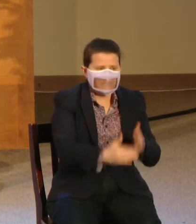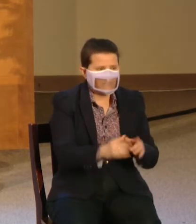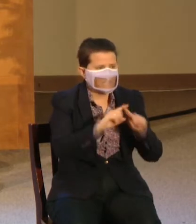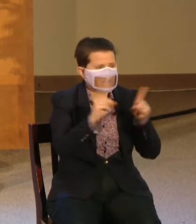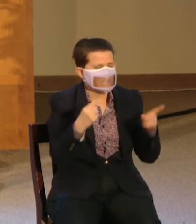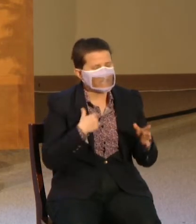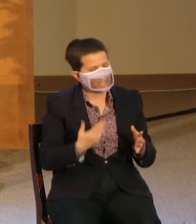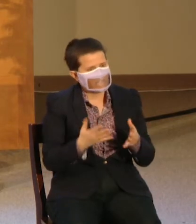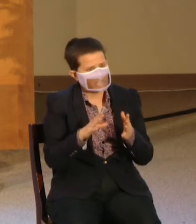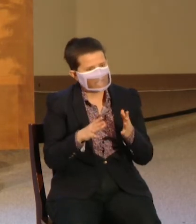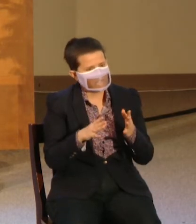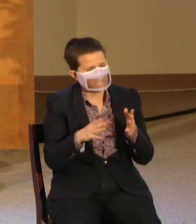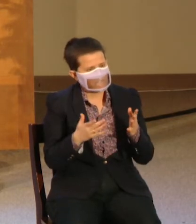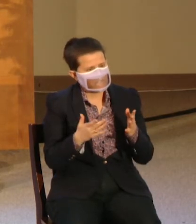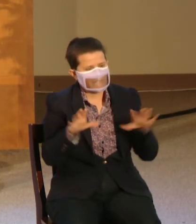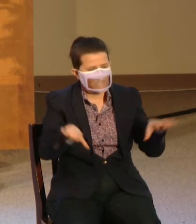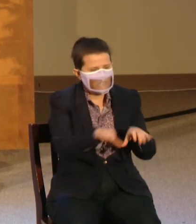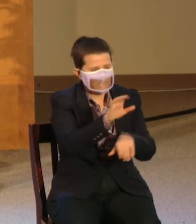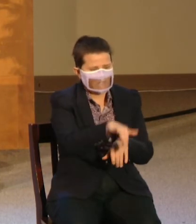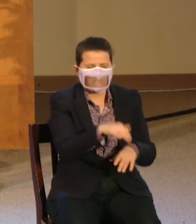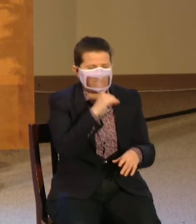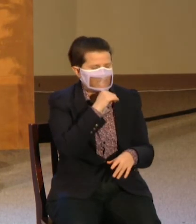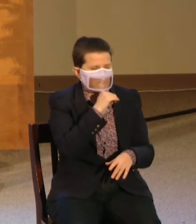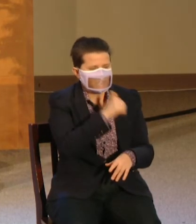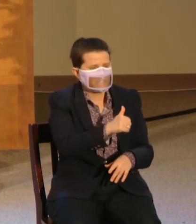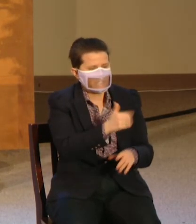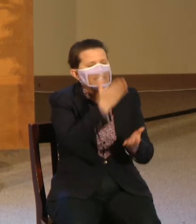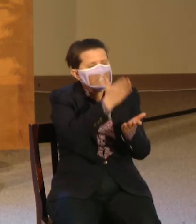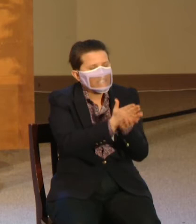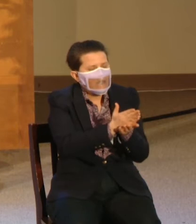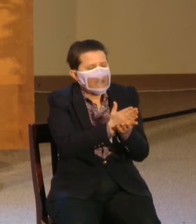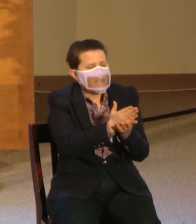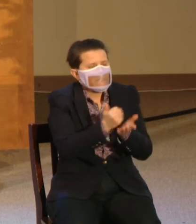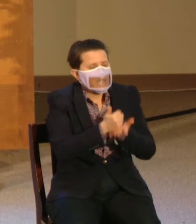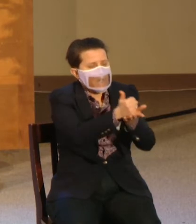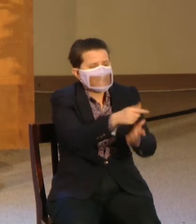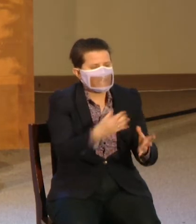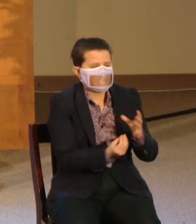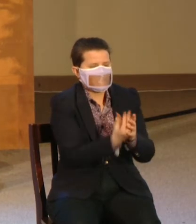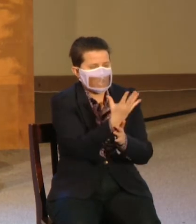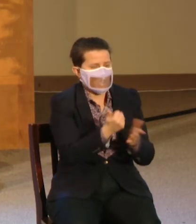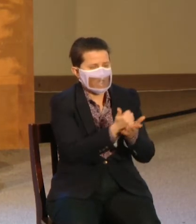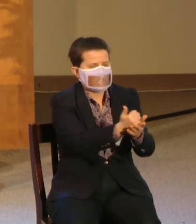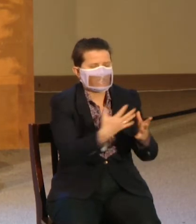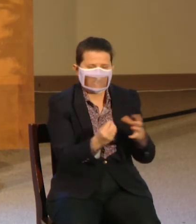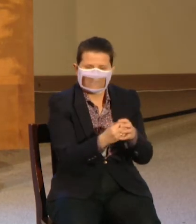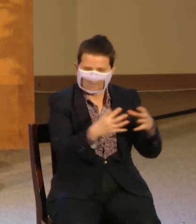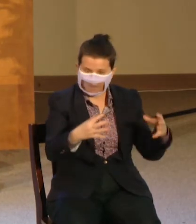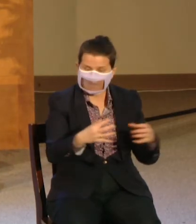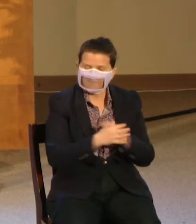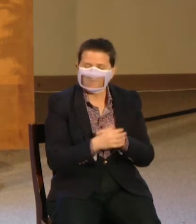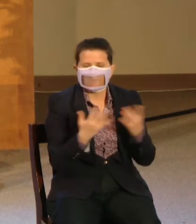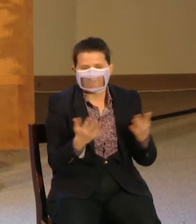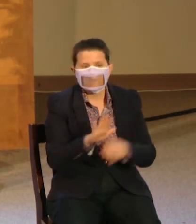expanding him anymore. So he isn't doing it. So your homework is to look at your life, what you're doing. It's on